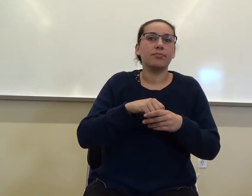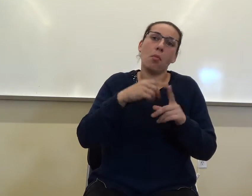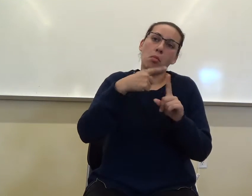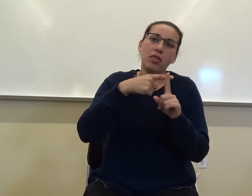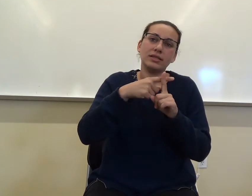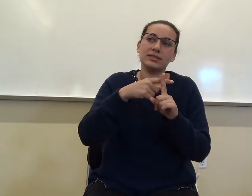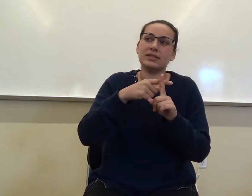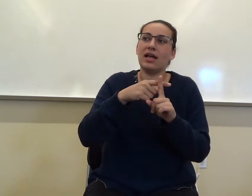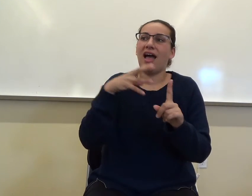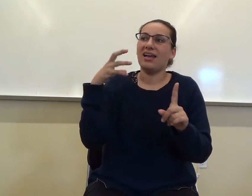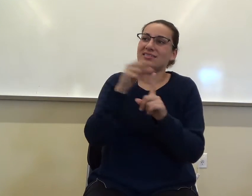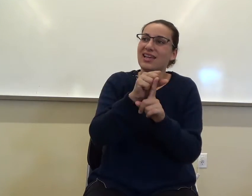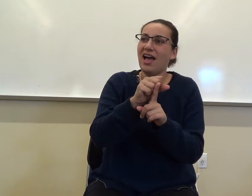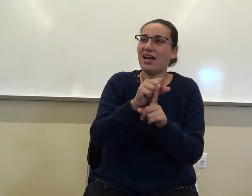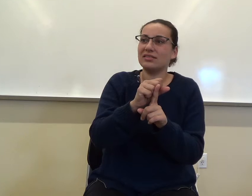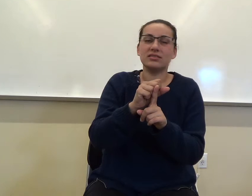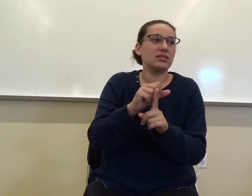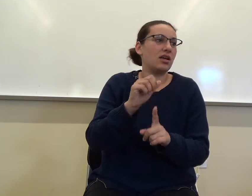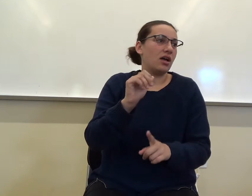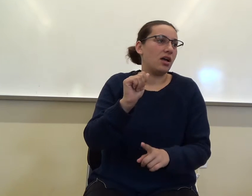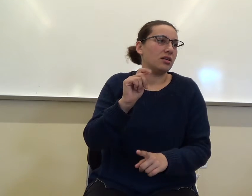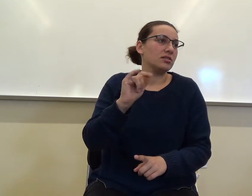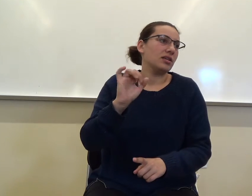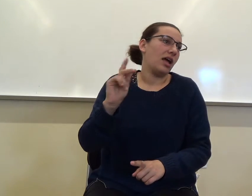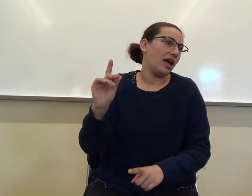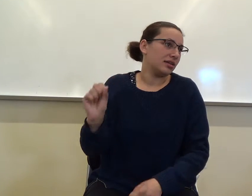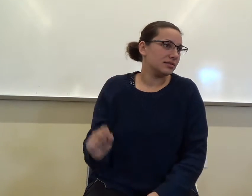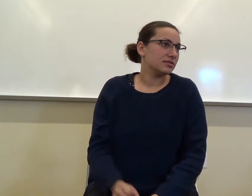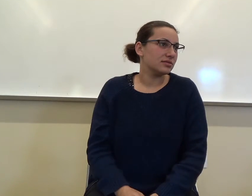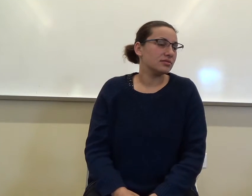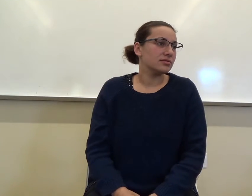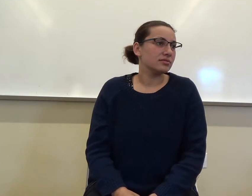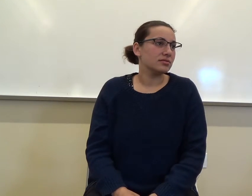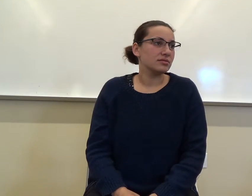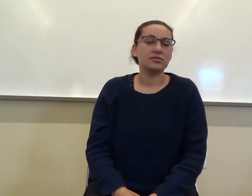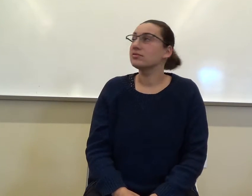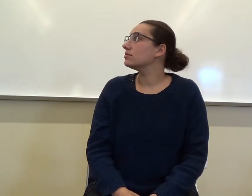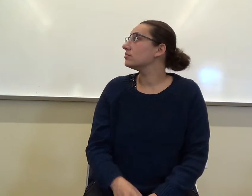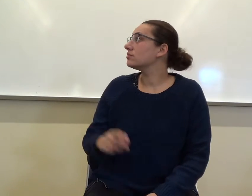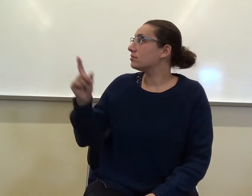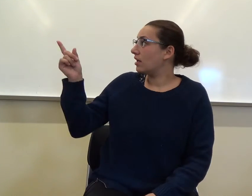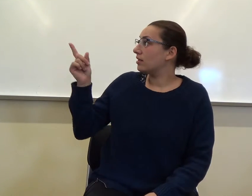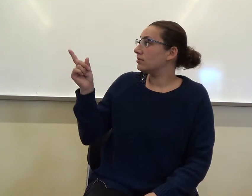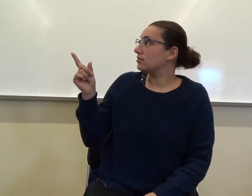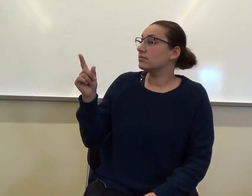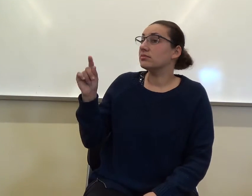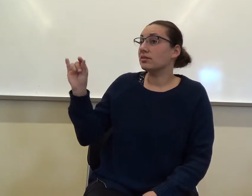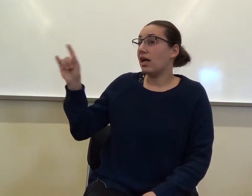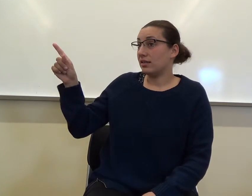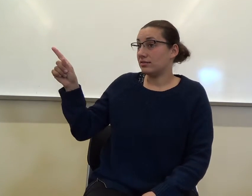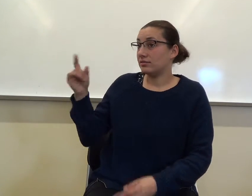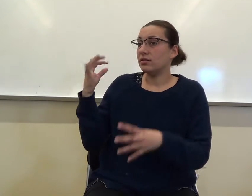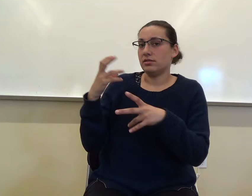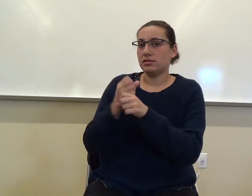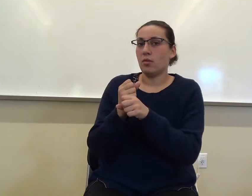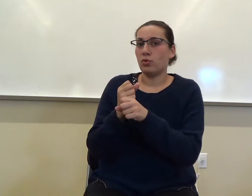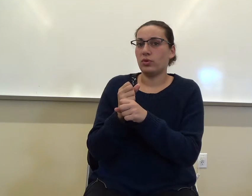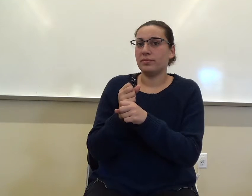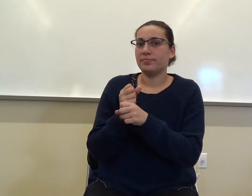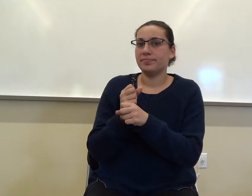This, when you say they faced a lot of prejudice and a tax, that's a summary of all this